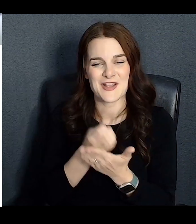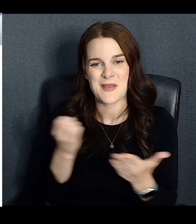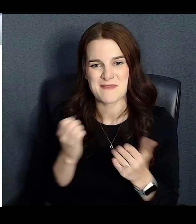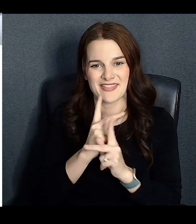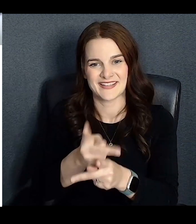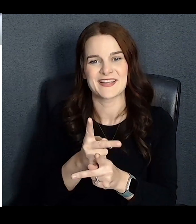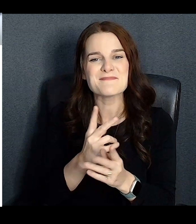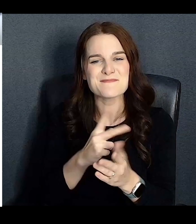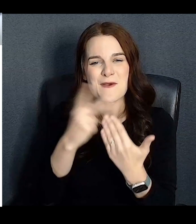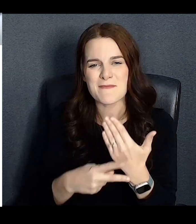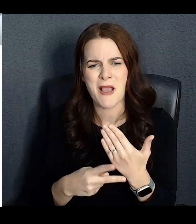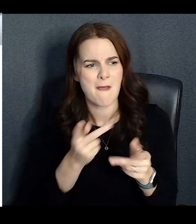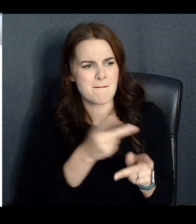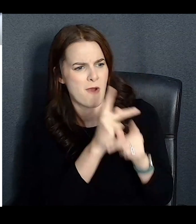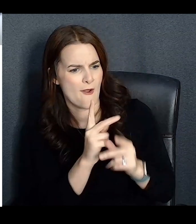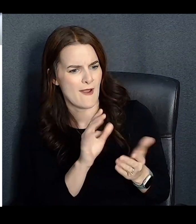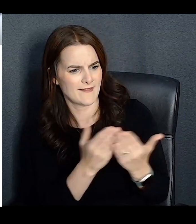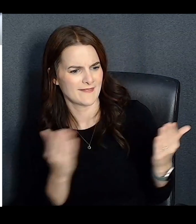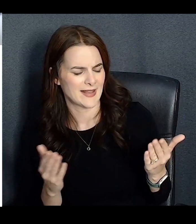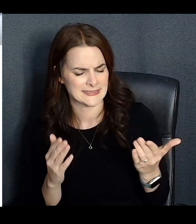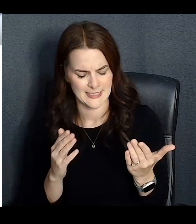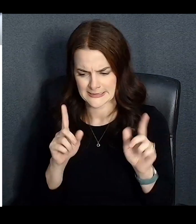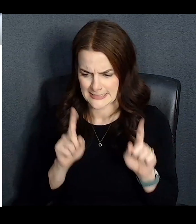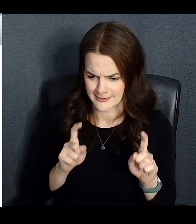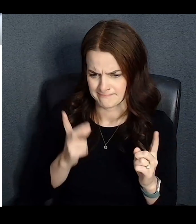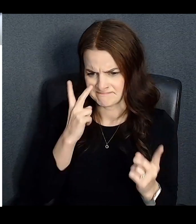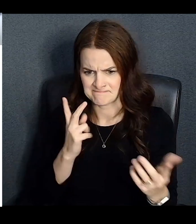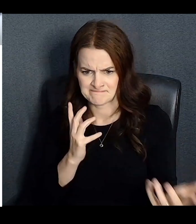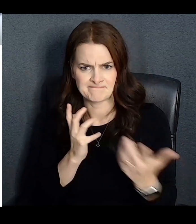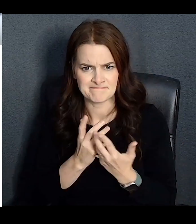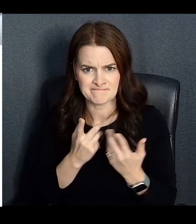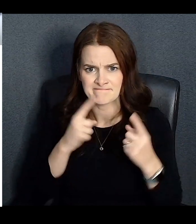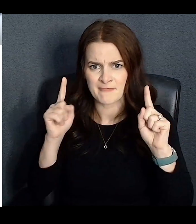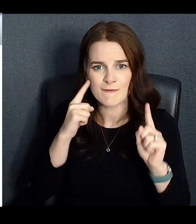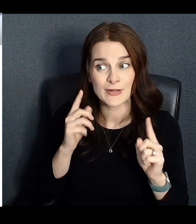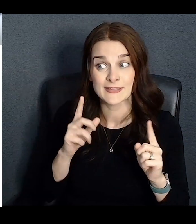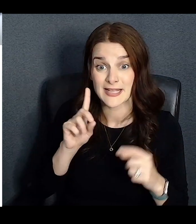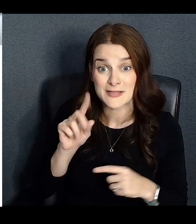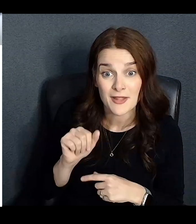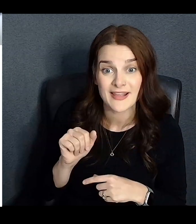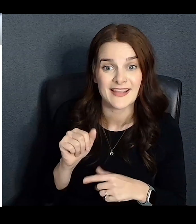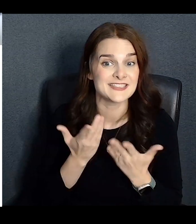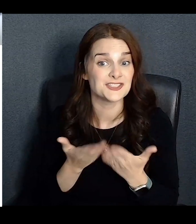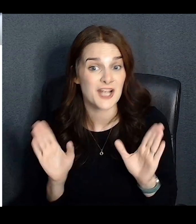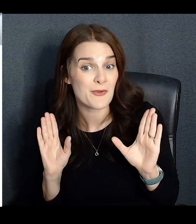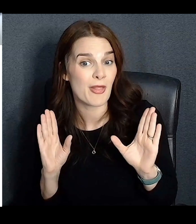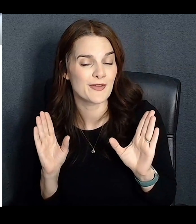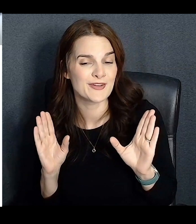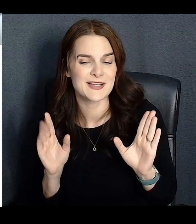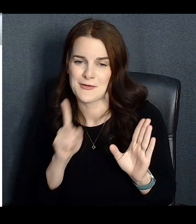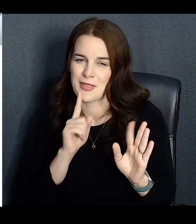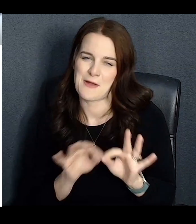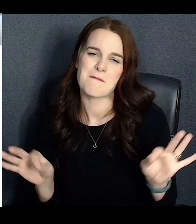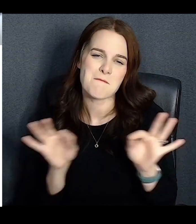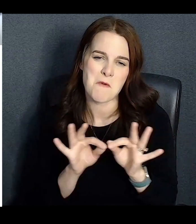can borrow a device to test it out to see if you like it, if it works for your disability, if it works for you in general. It's